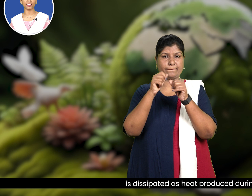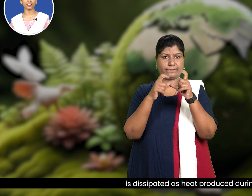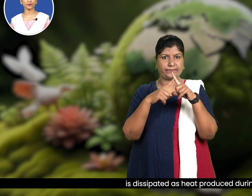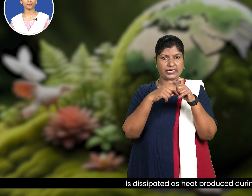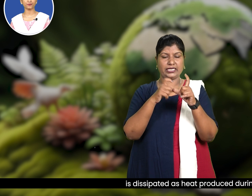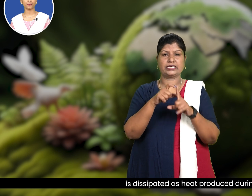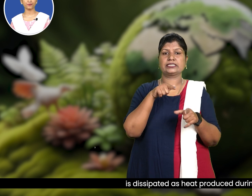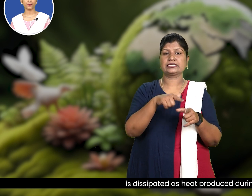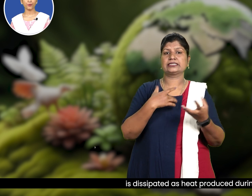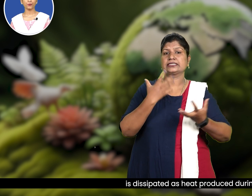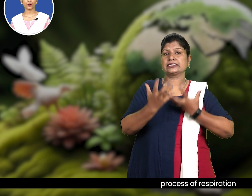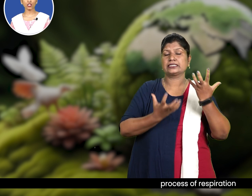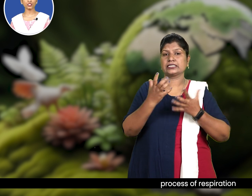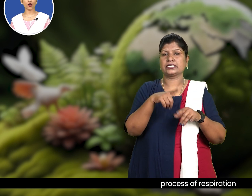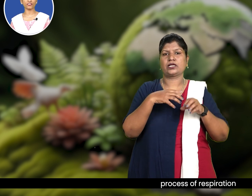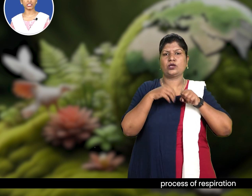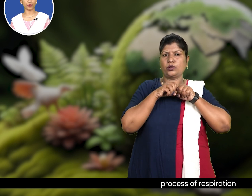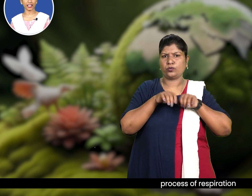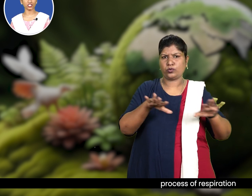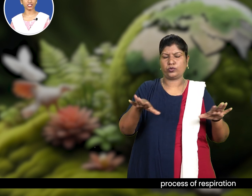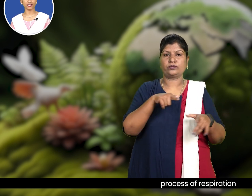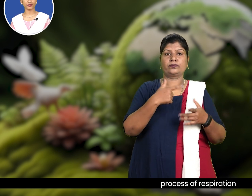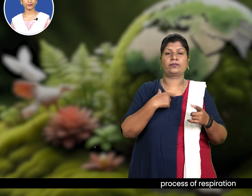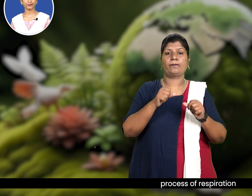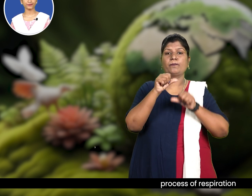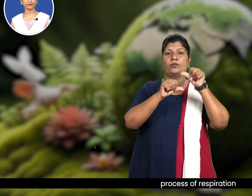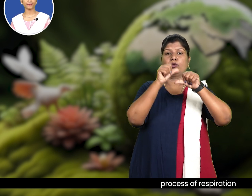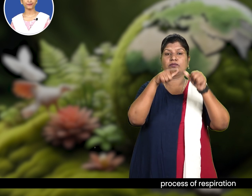the process of respiration